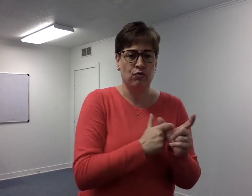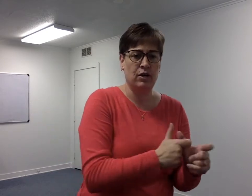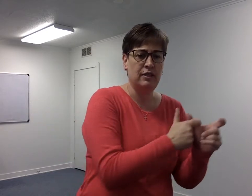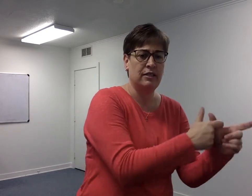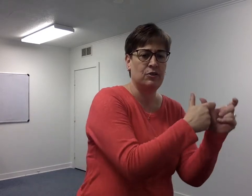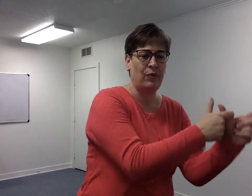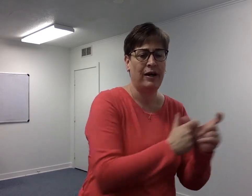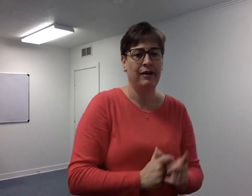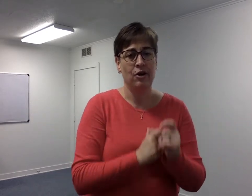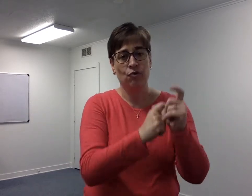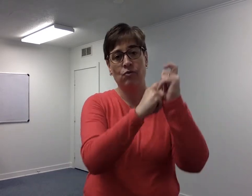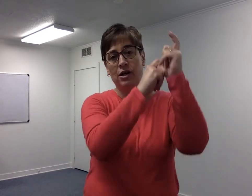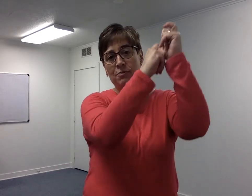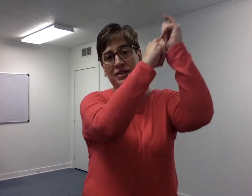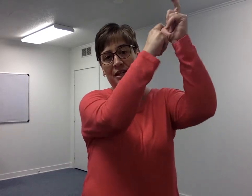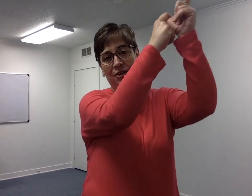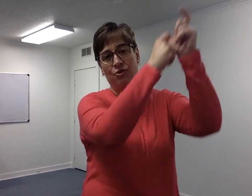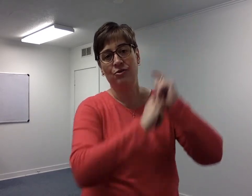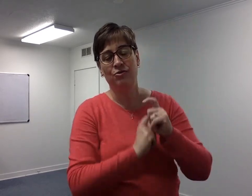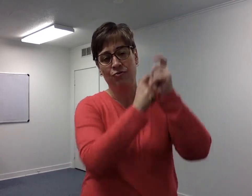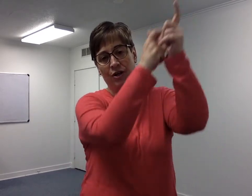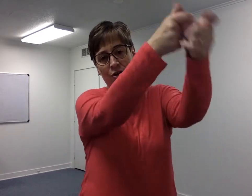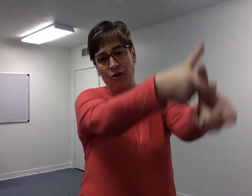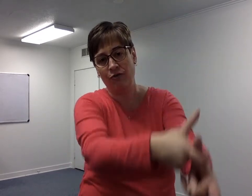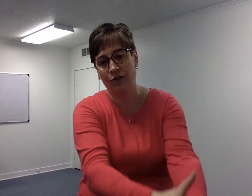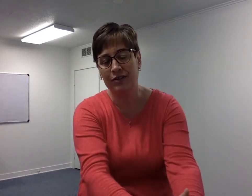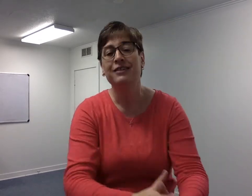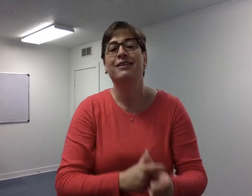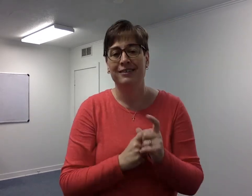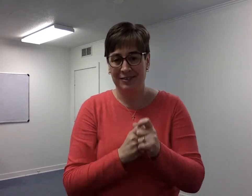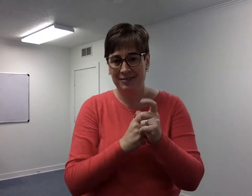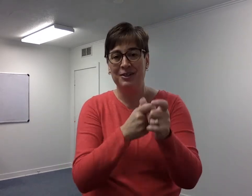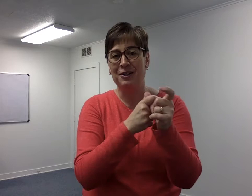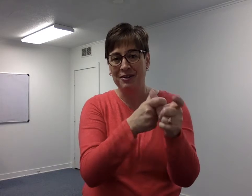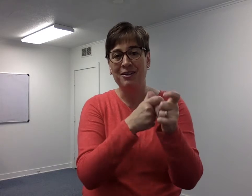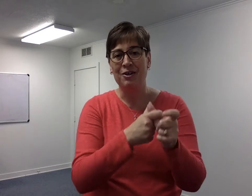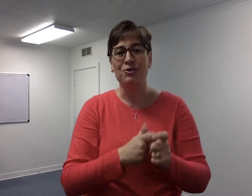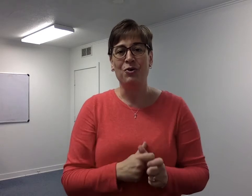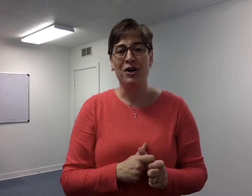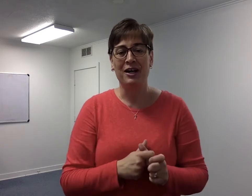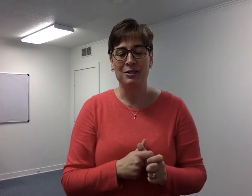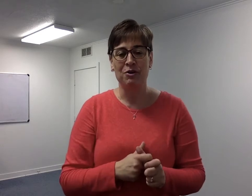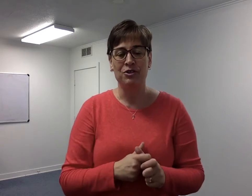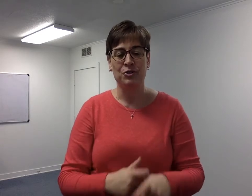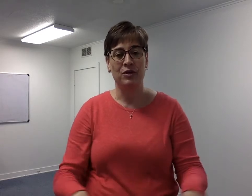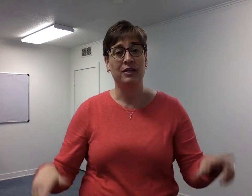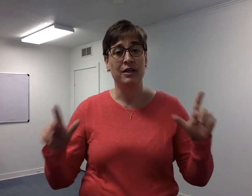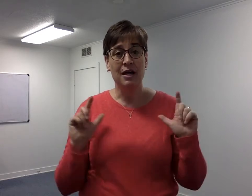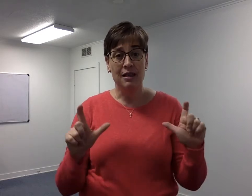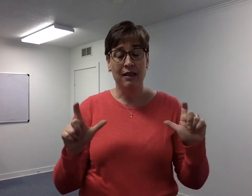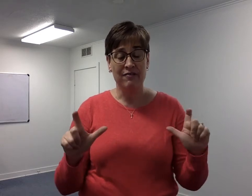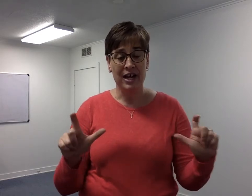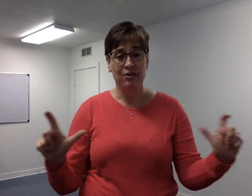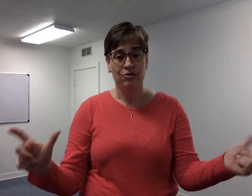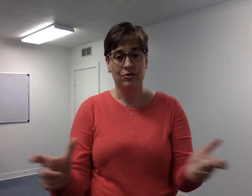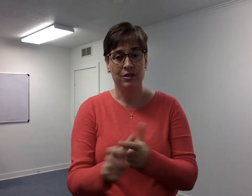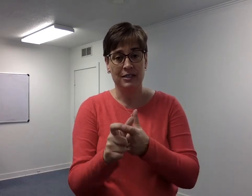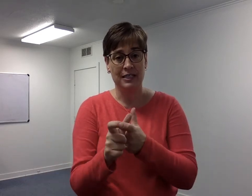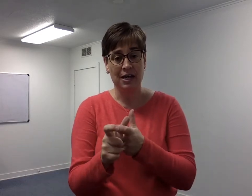run this way. Run up the hill. Run over. You can, you know, do all kinds of motions with it. Left-handers, it's the other